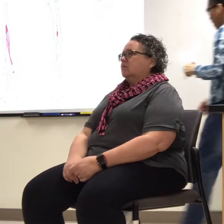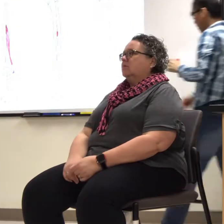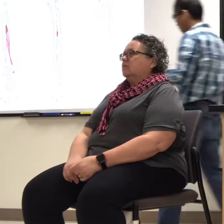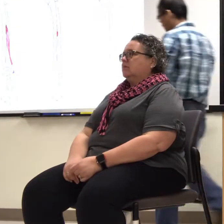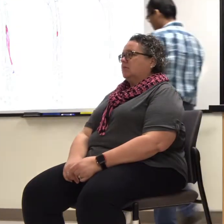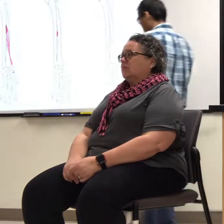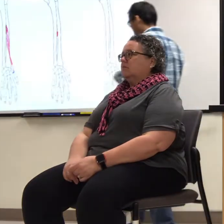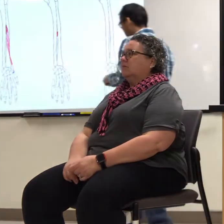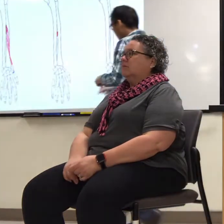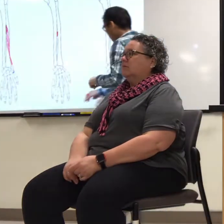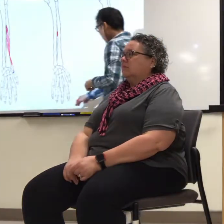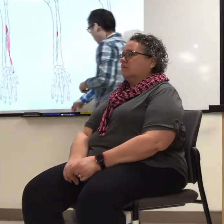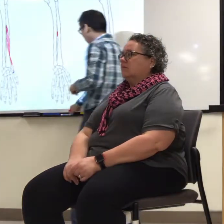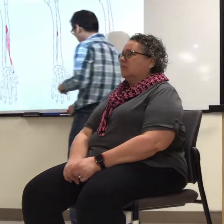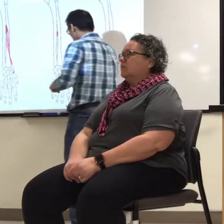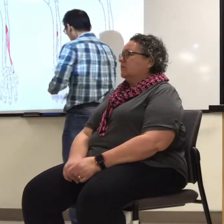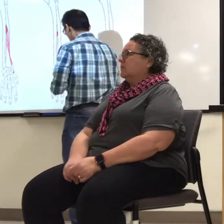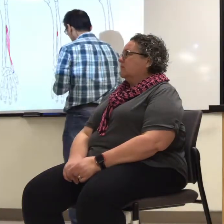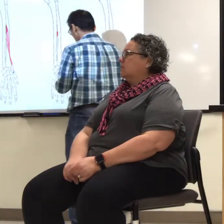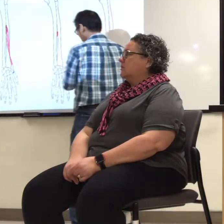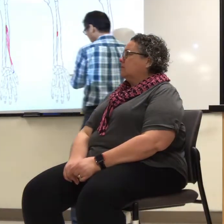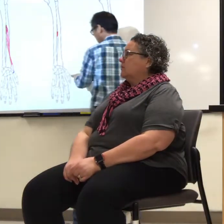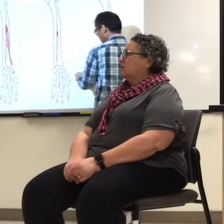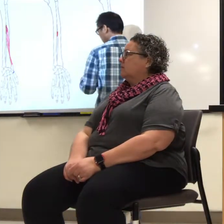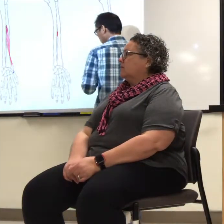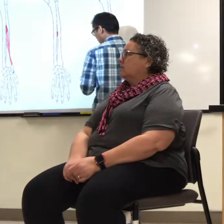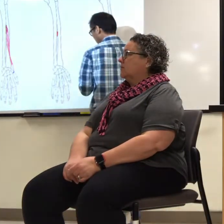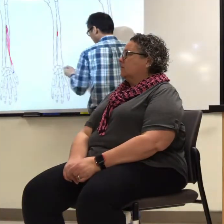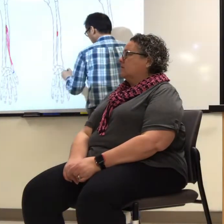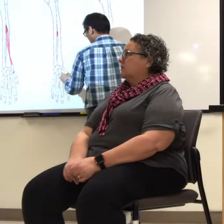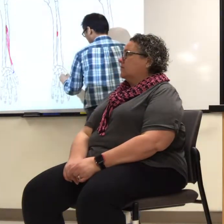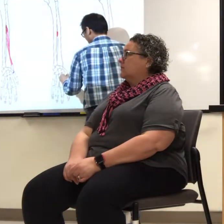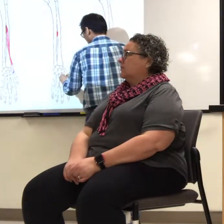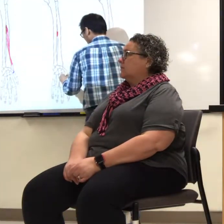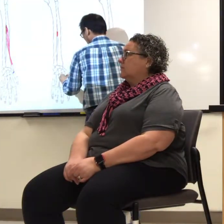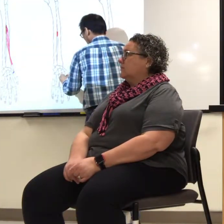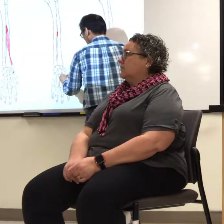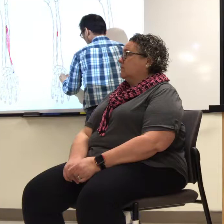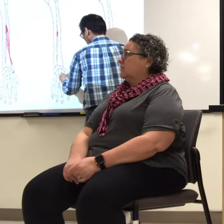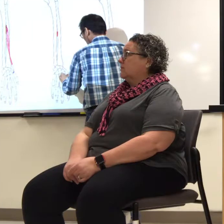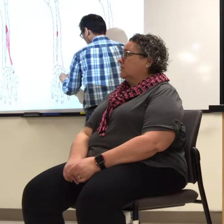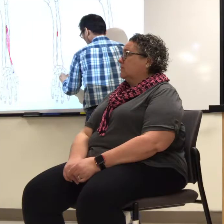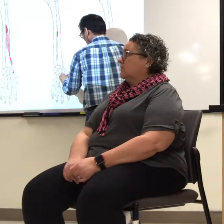So that is right, this bone right there.